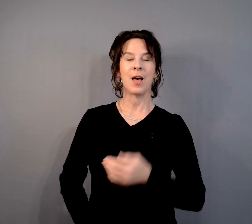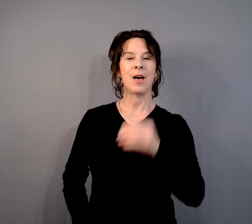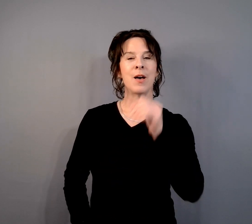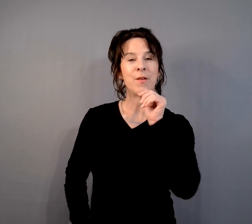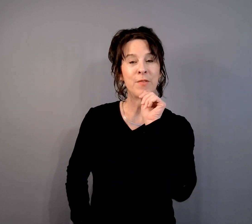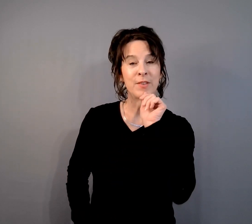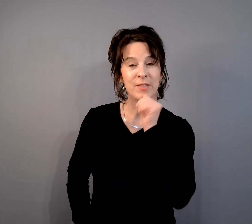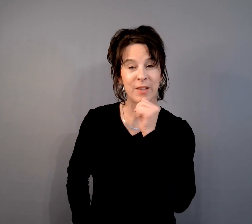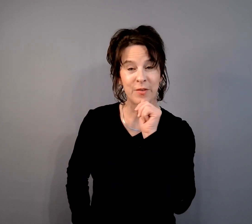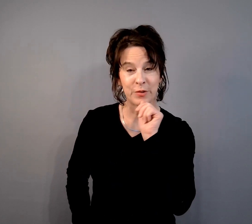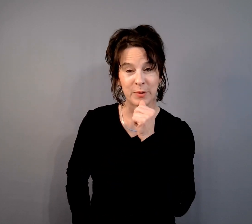of suffering.